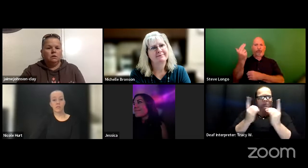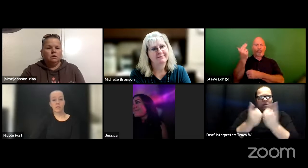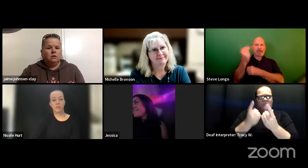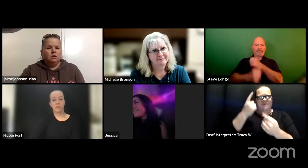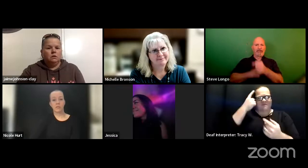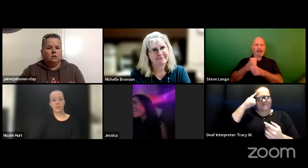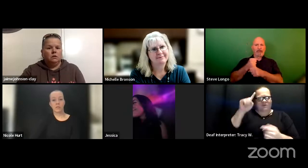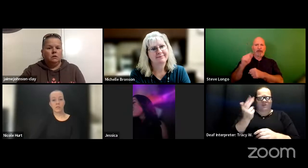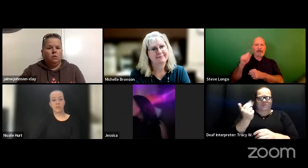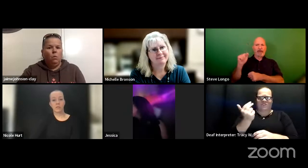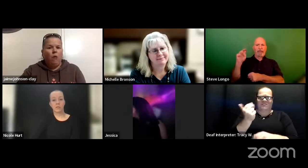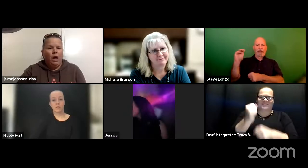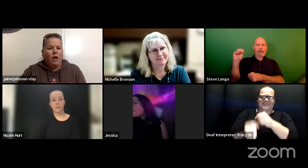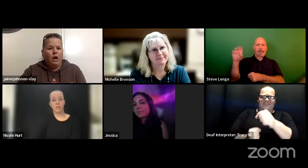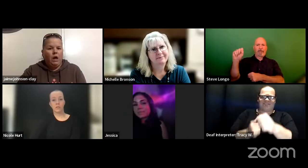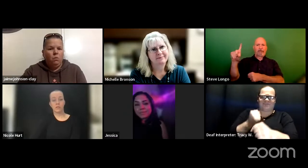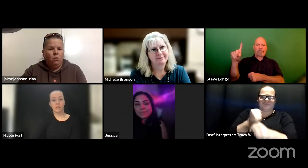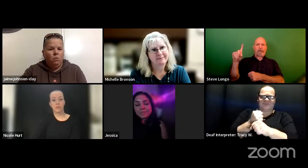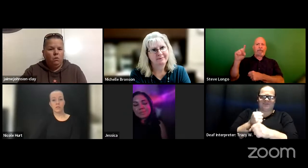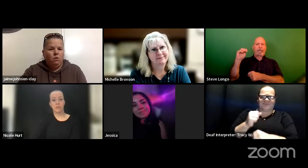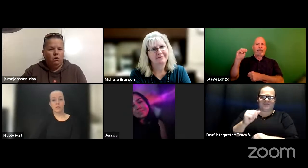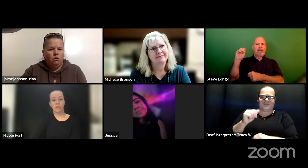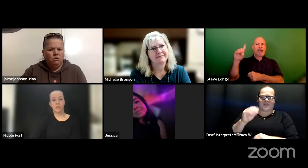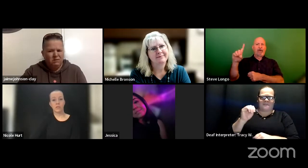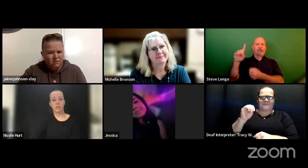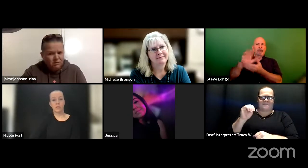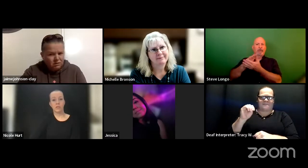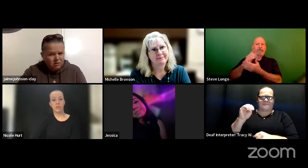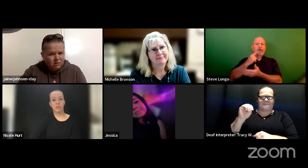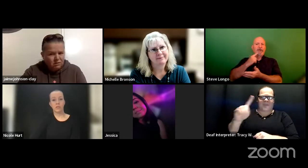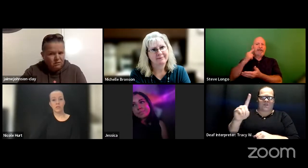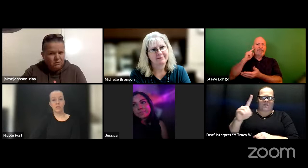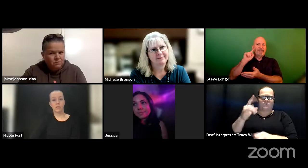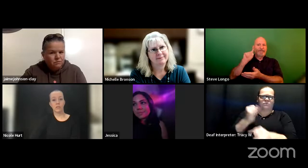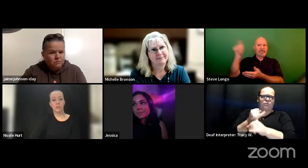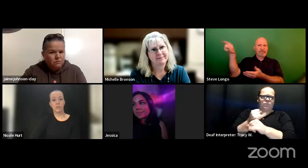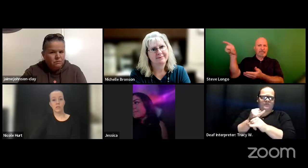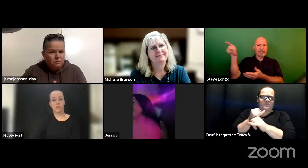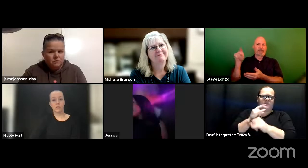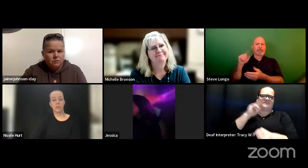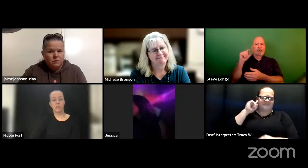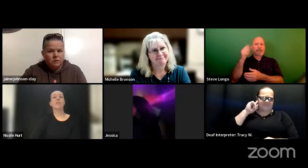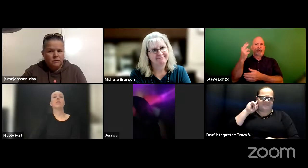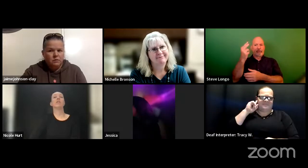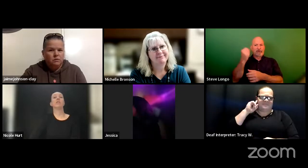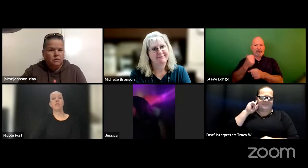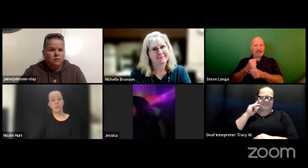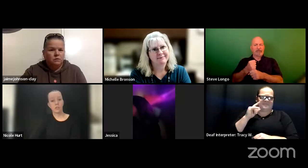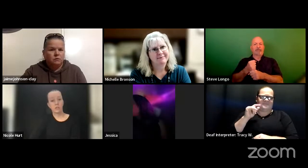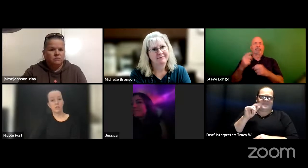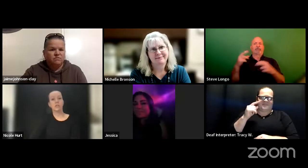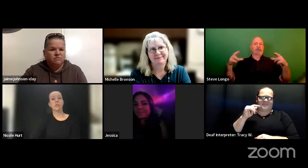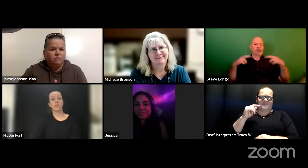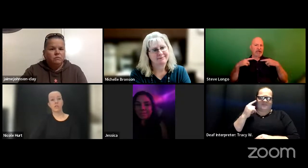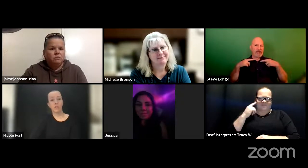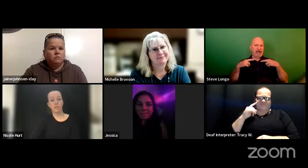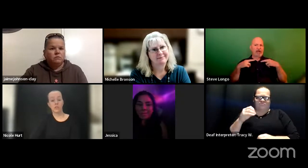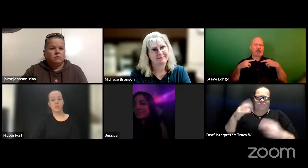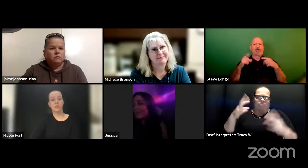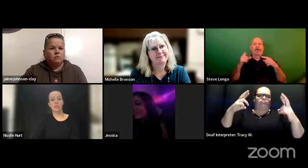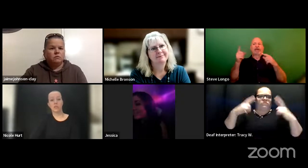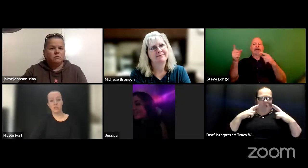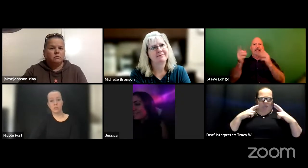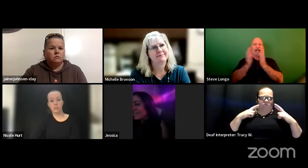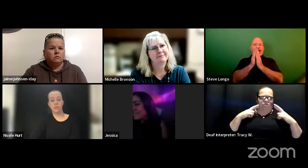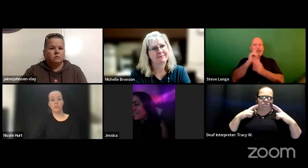taught. She taught in the drama department at the Maryland School for the Deaf for 13